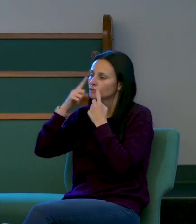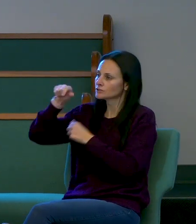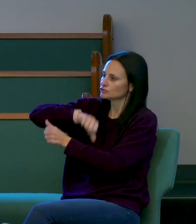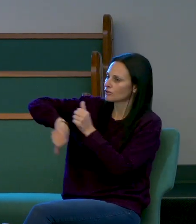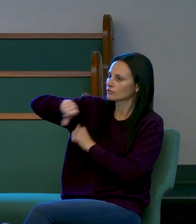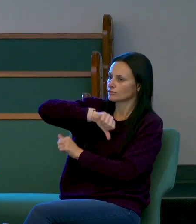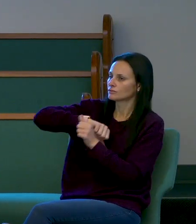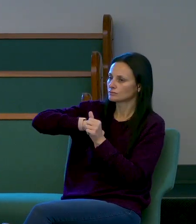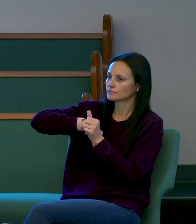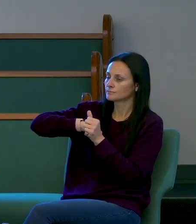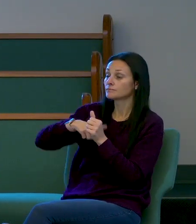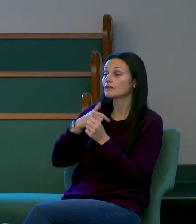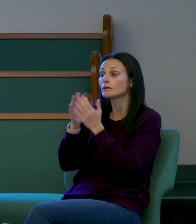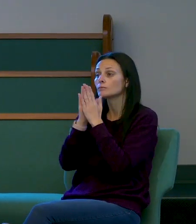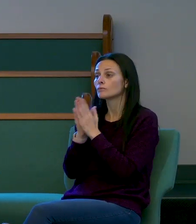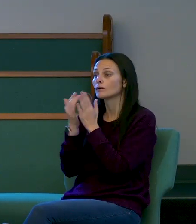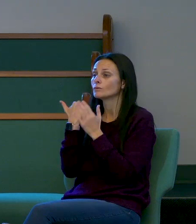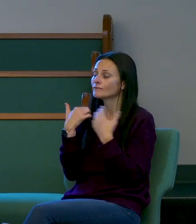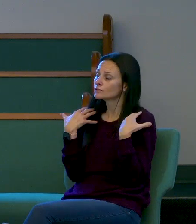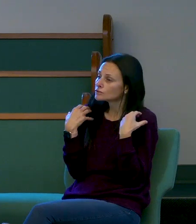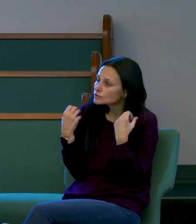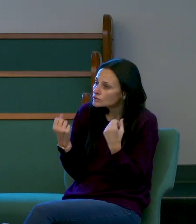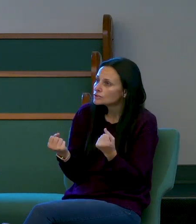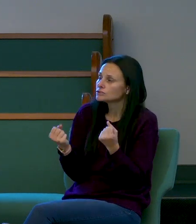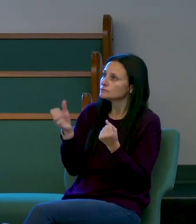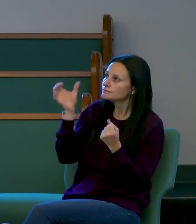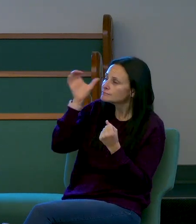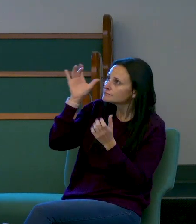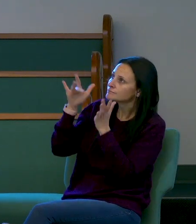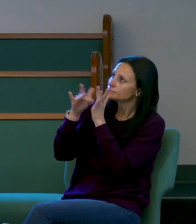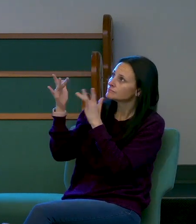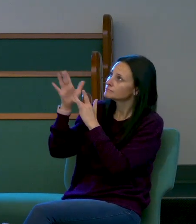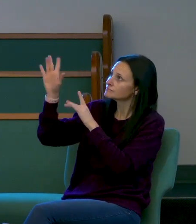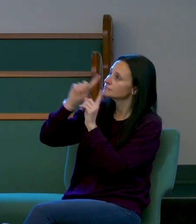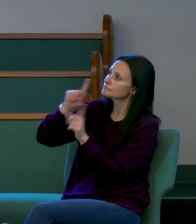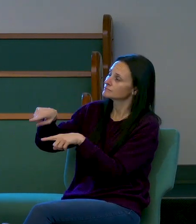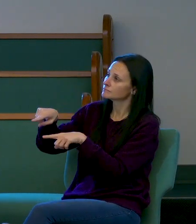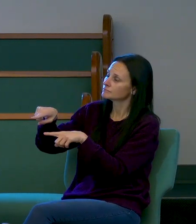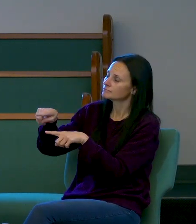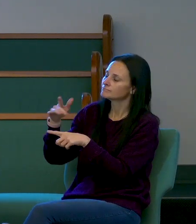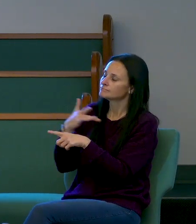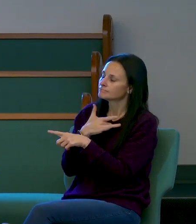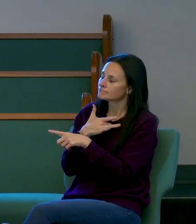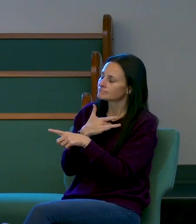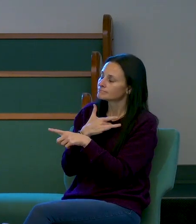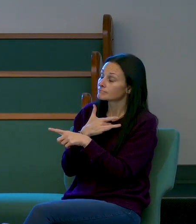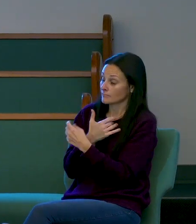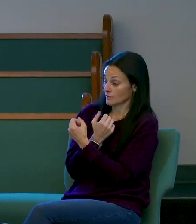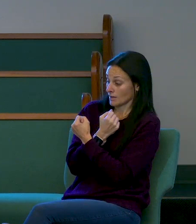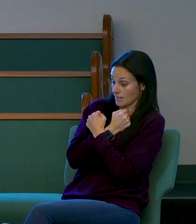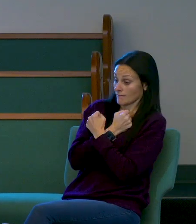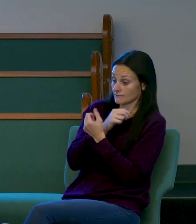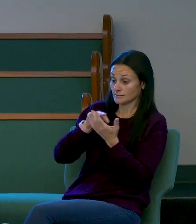pray that we have courage to hear Jesus' commandment, that love